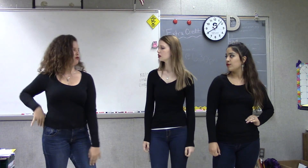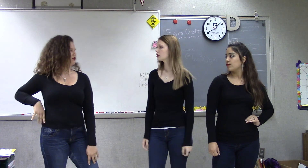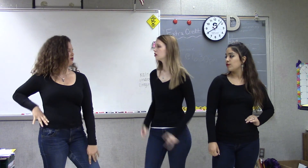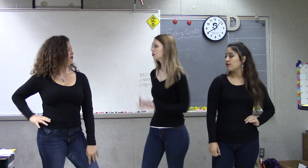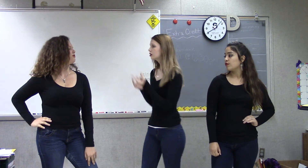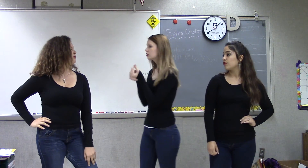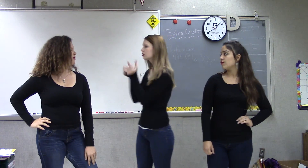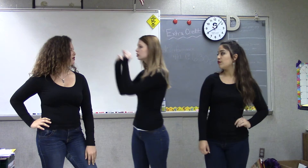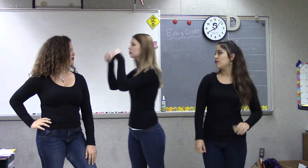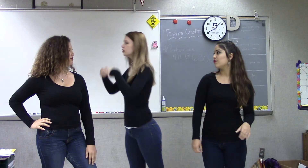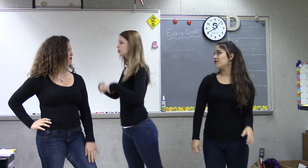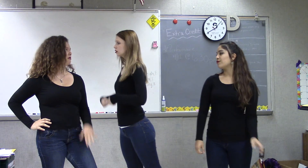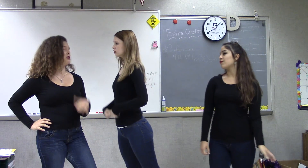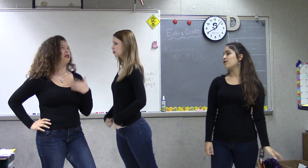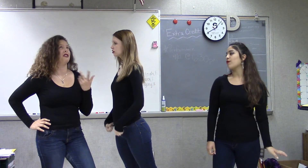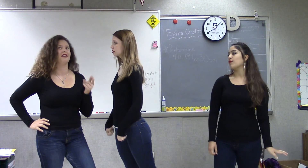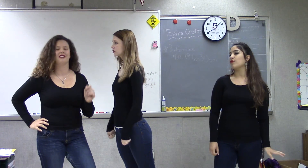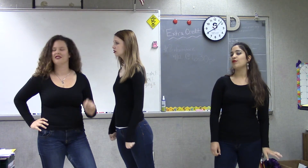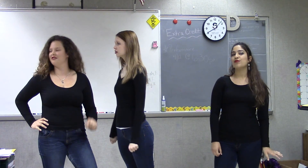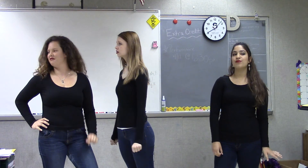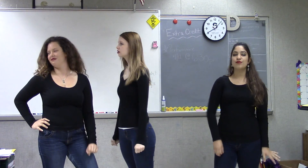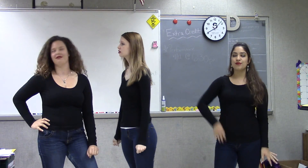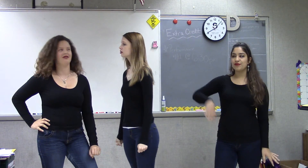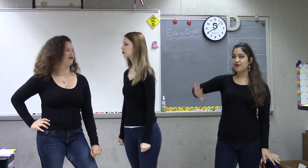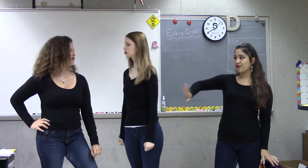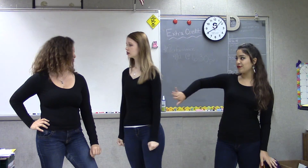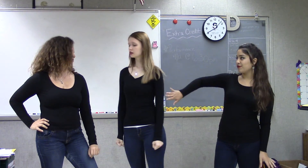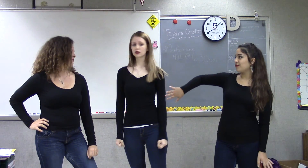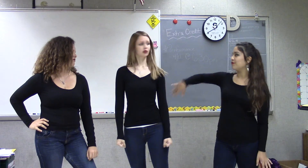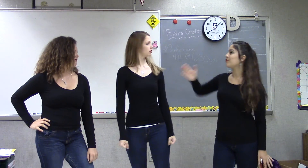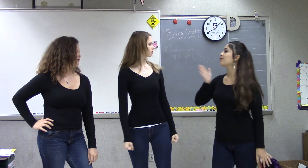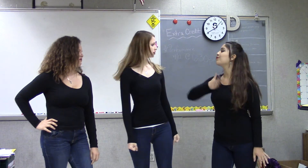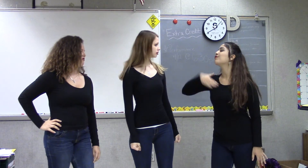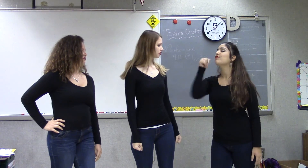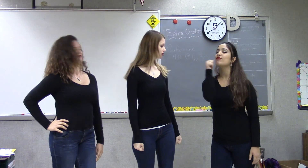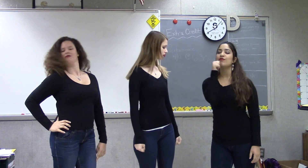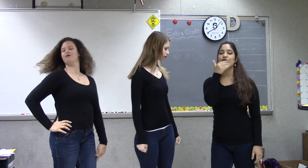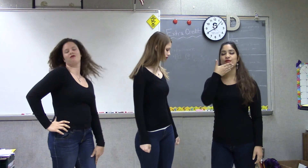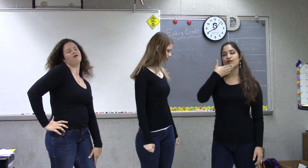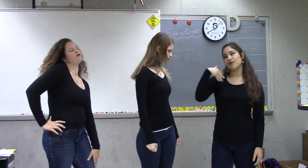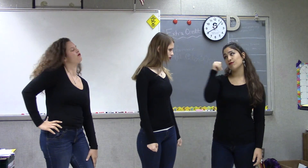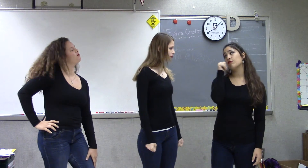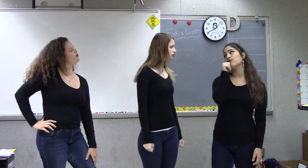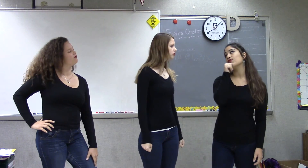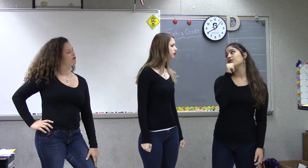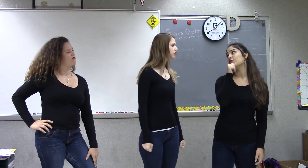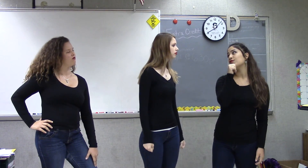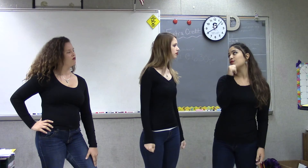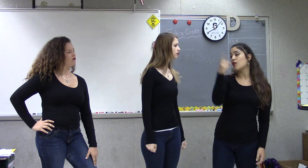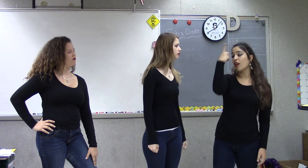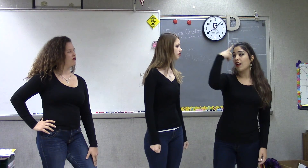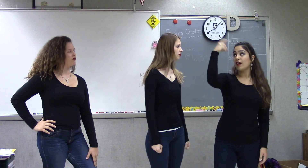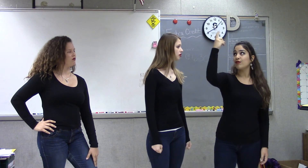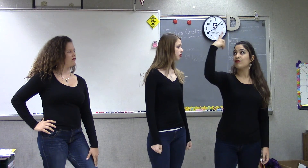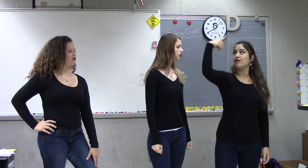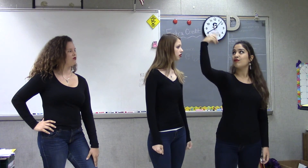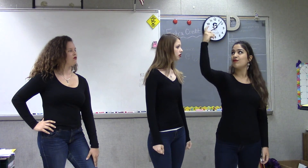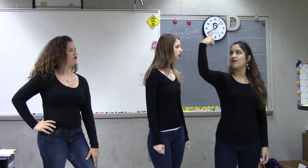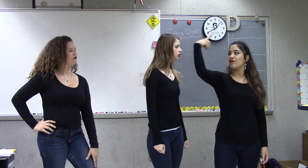Can you do that? My dear sweet child, that's what I do.